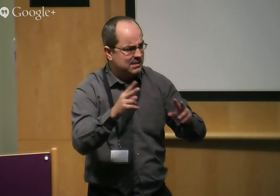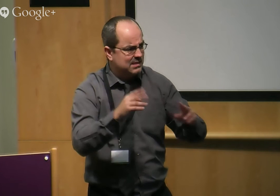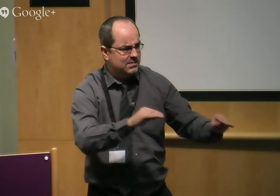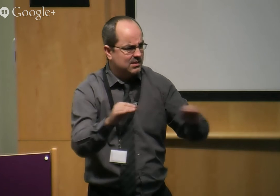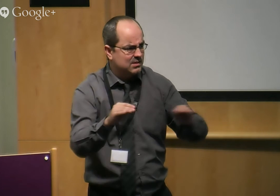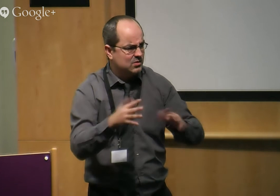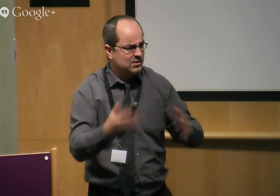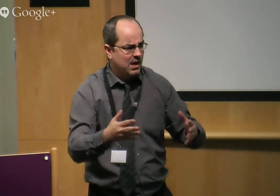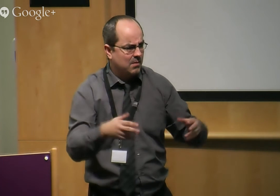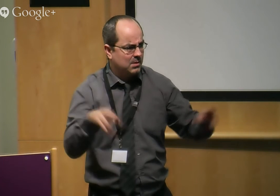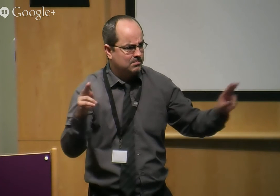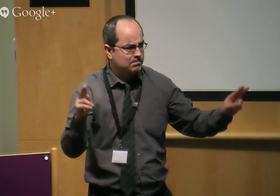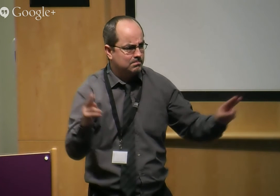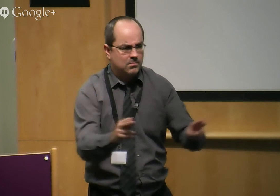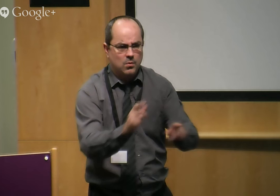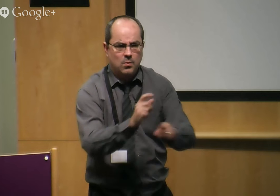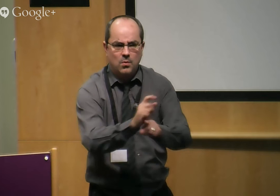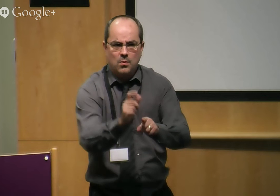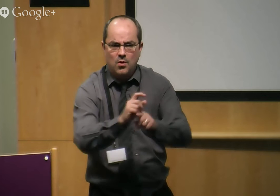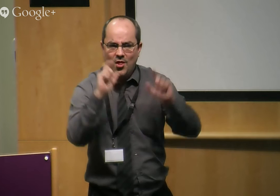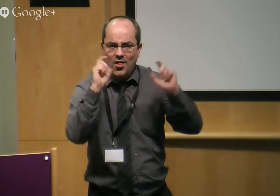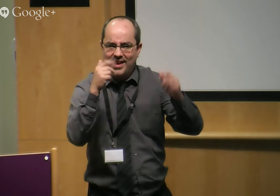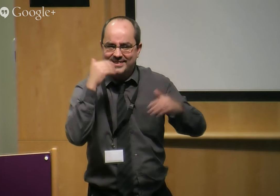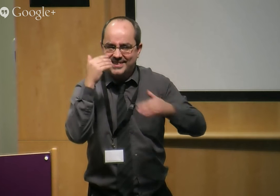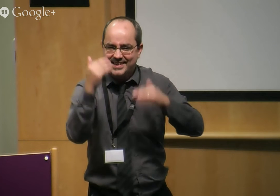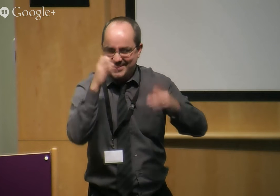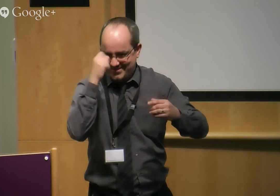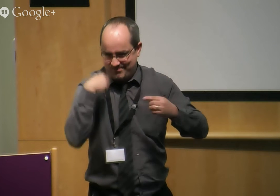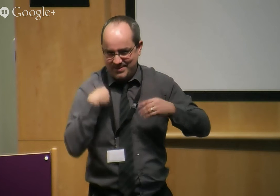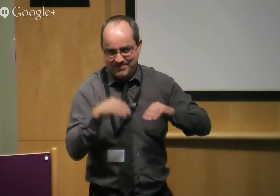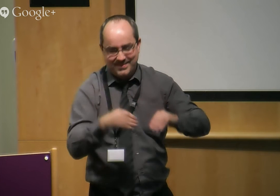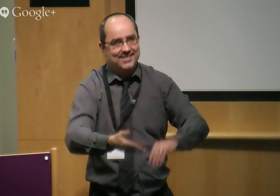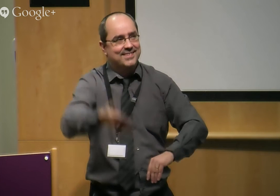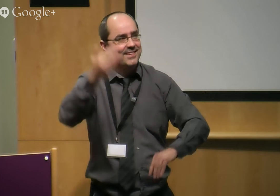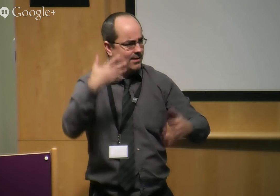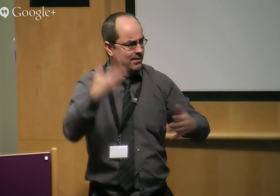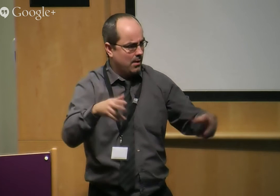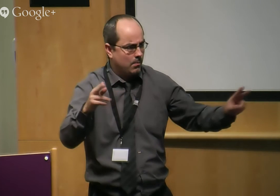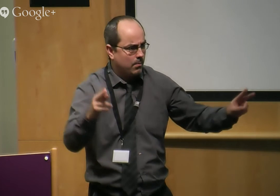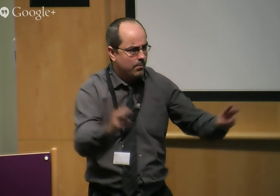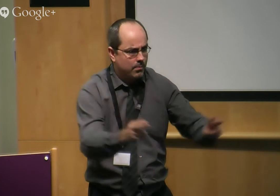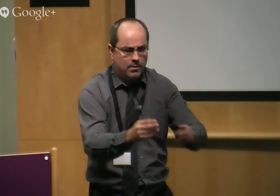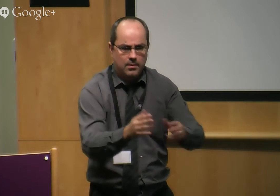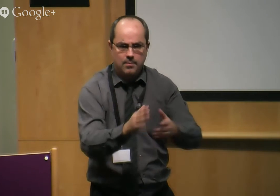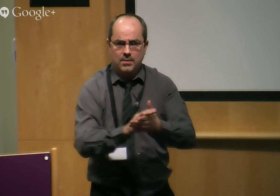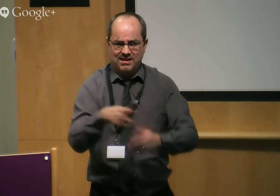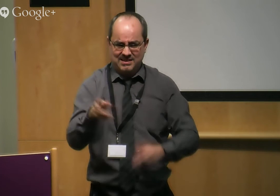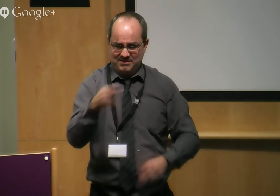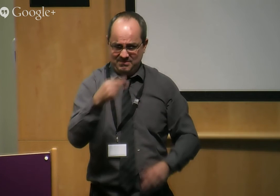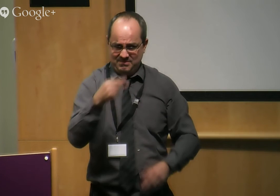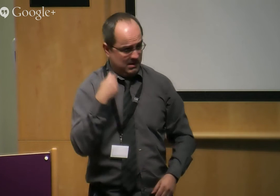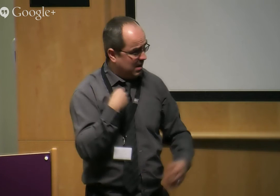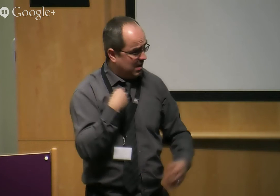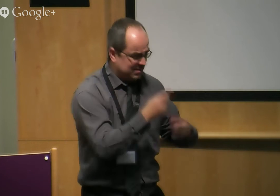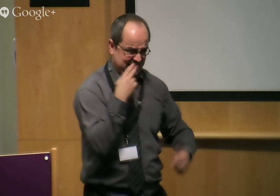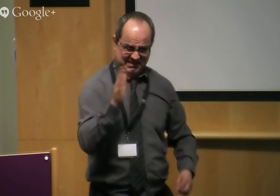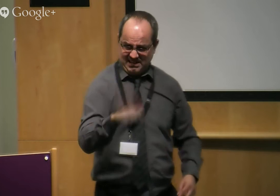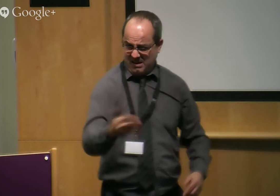learning high-quality teaching with British Sign Language. There are so few courses now in college. In the old days where there were loads of colleges